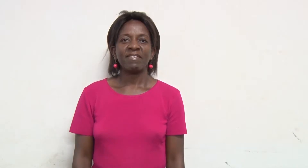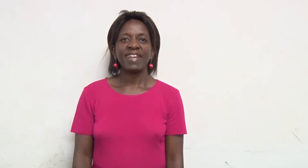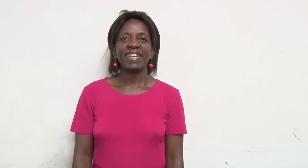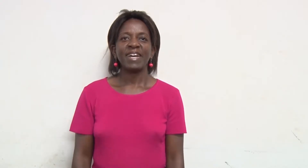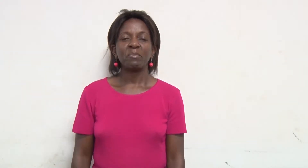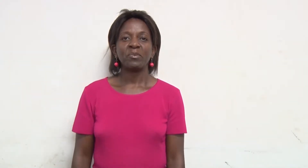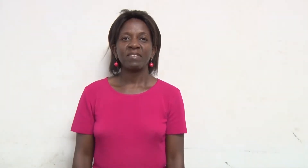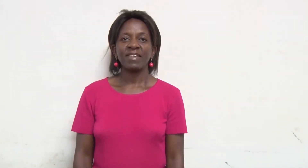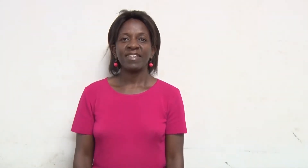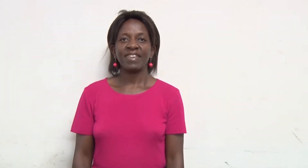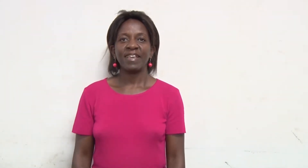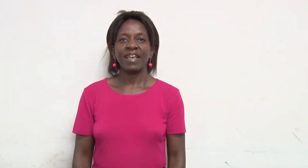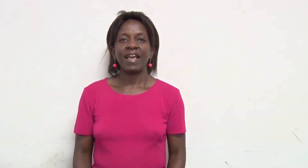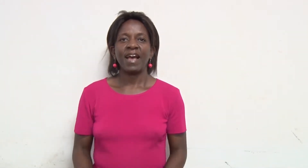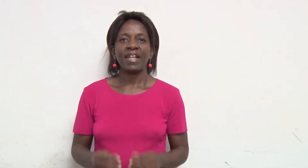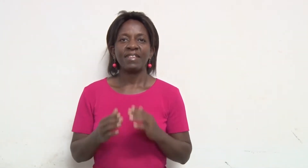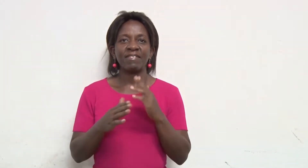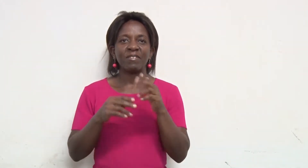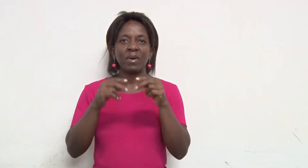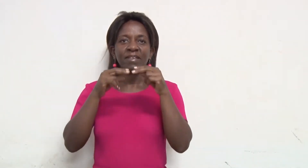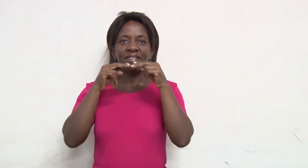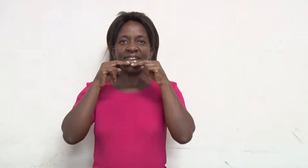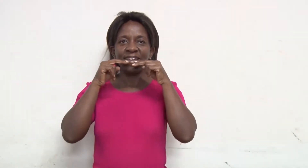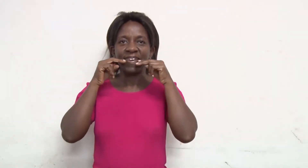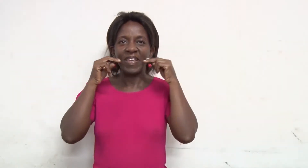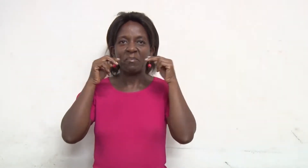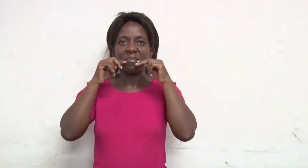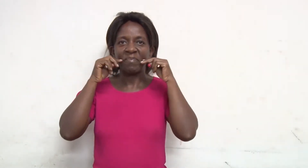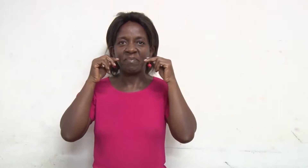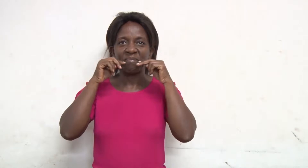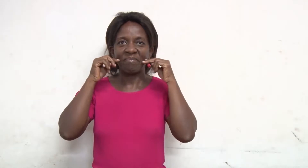name is Helen Nambusi, and this is my sign name.